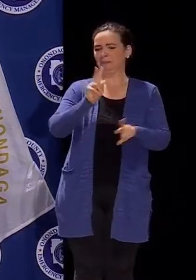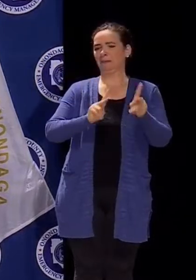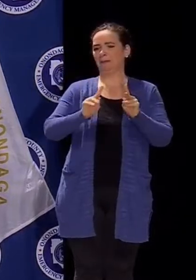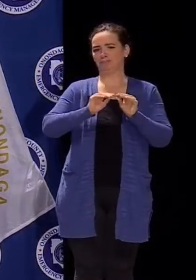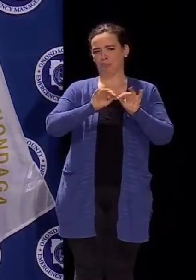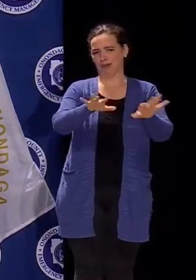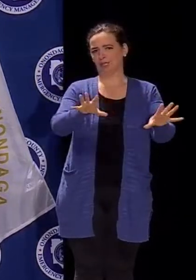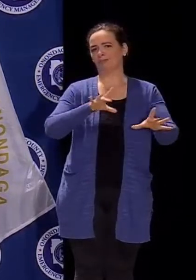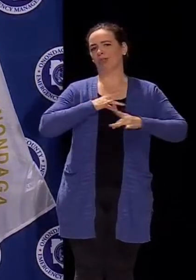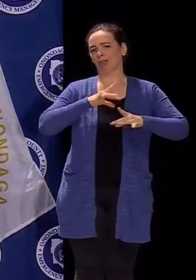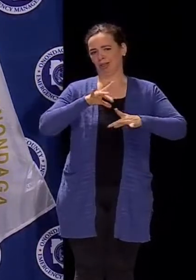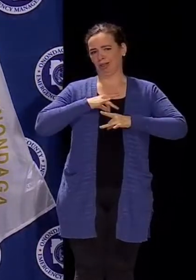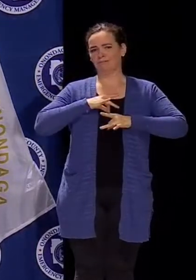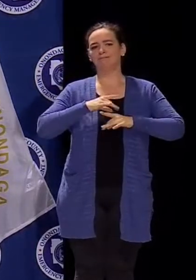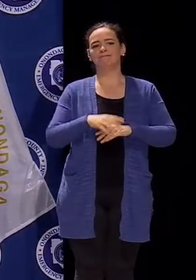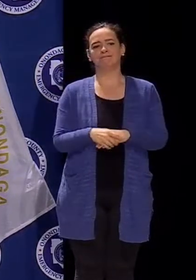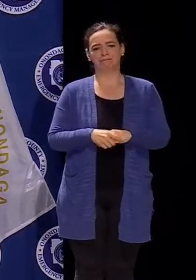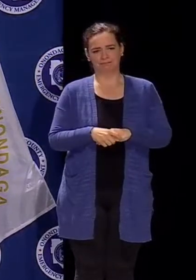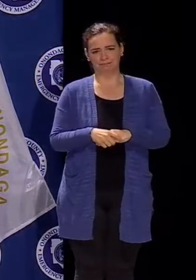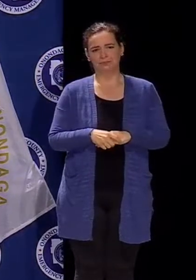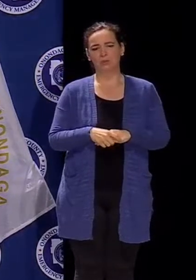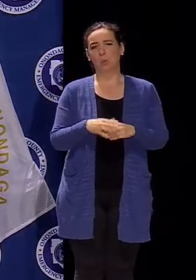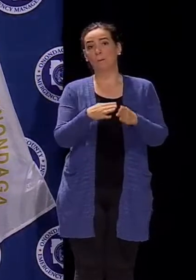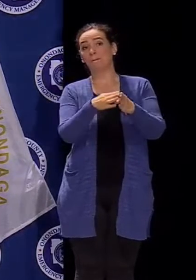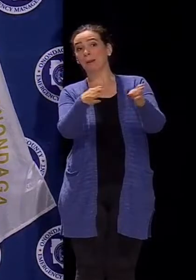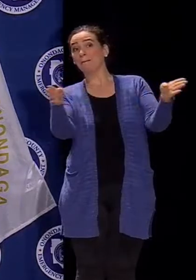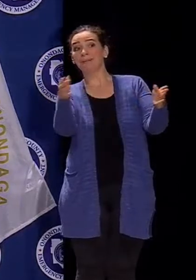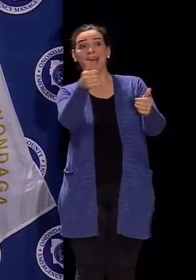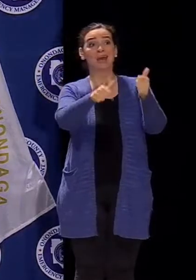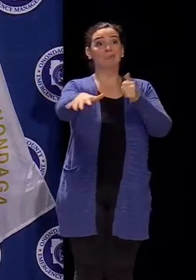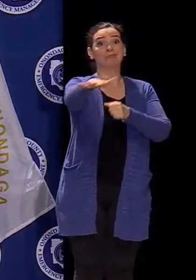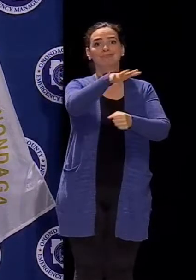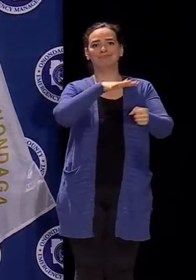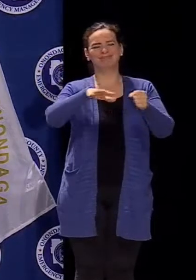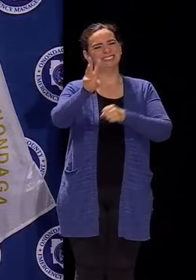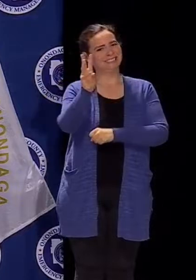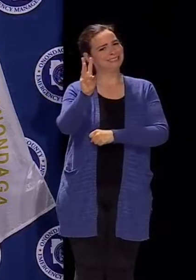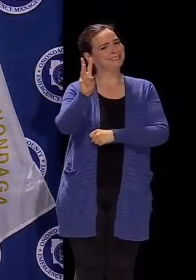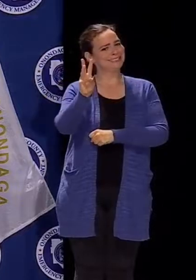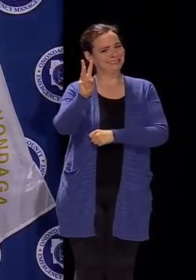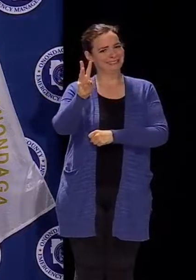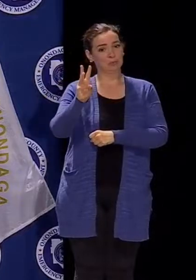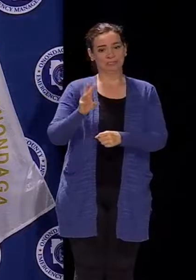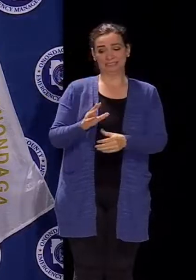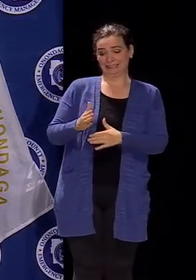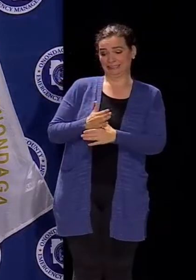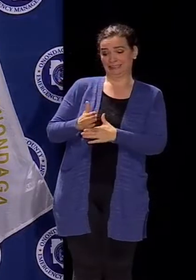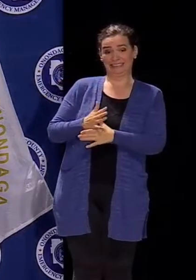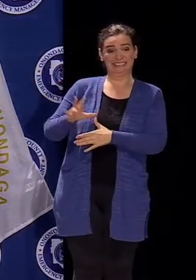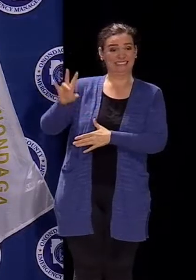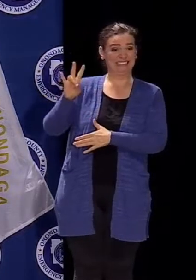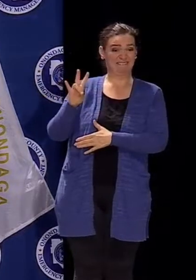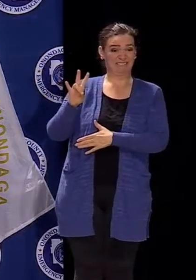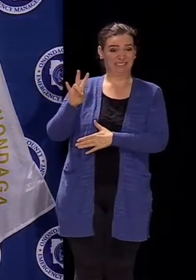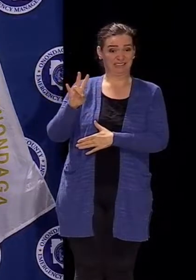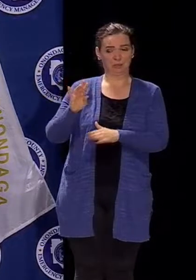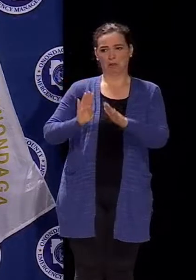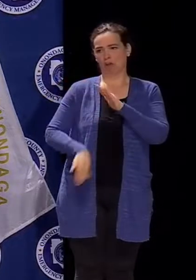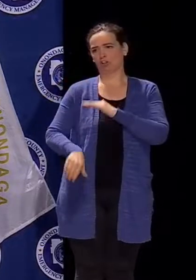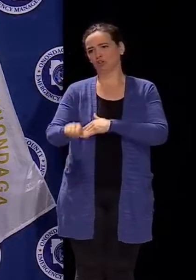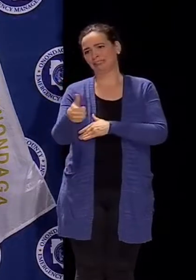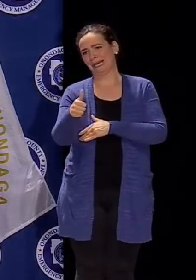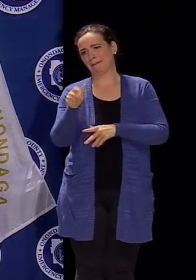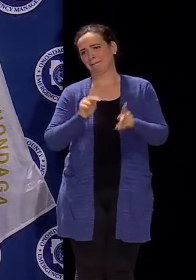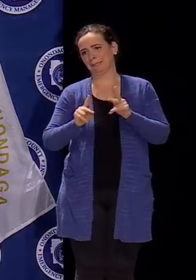large. Our 7-day average is below 10. Here we are, that's half of phase 1. Starting into